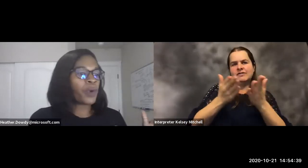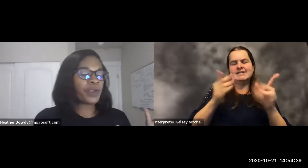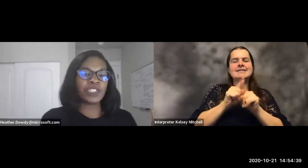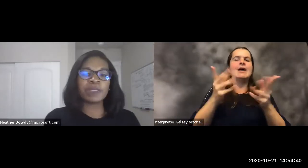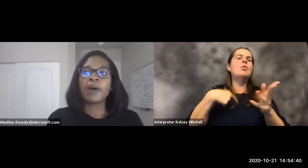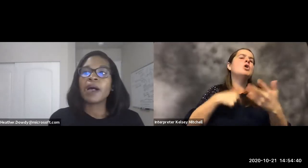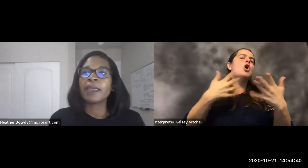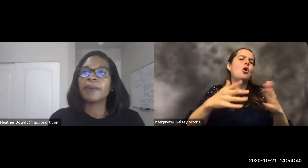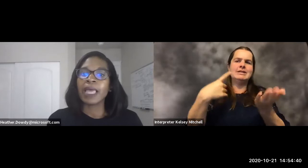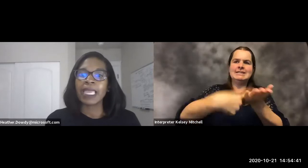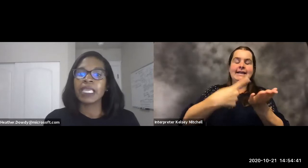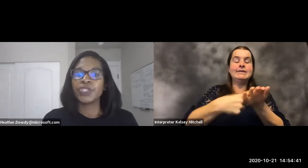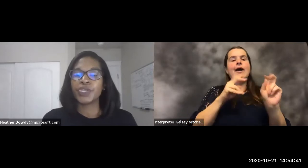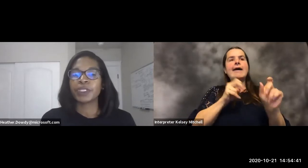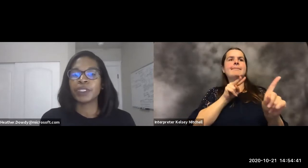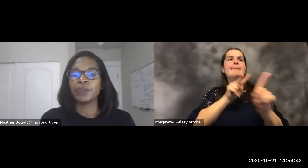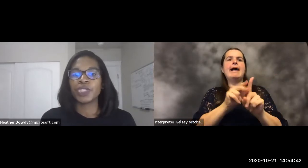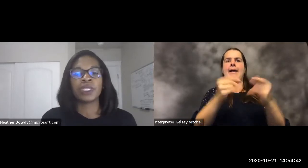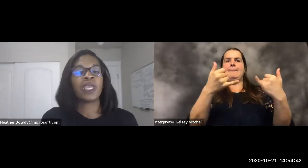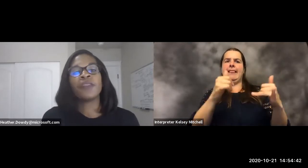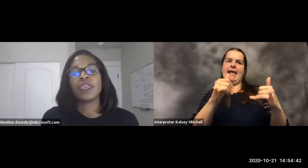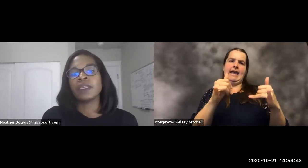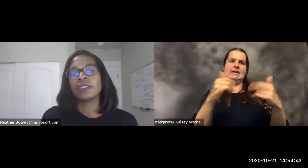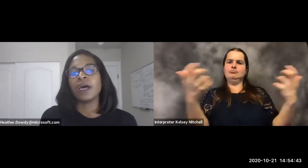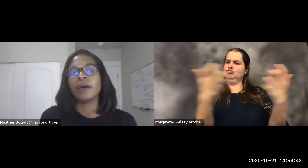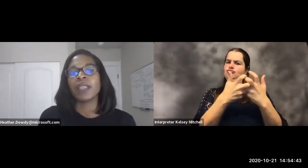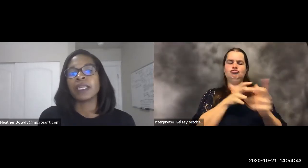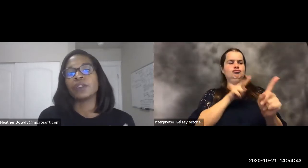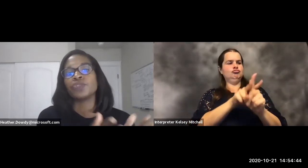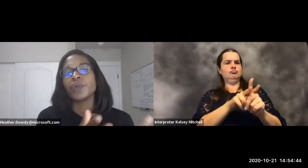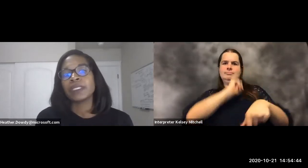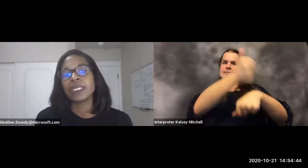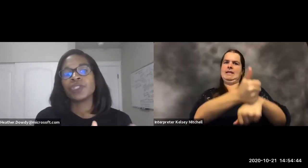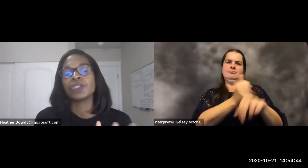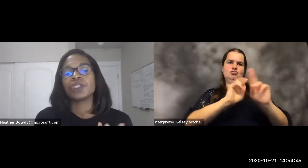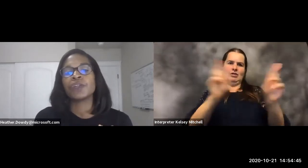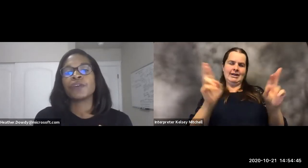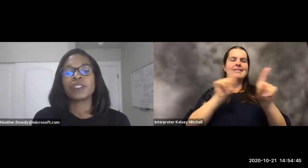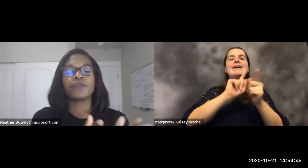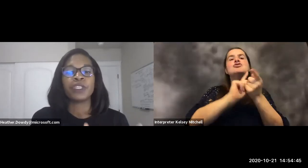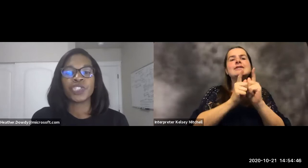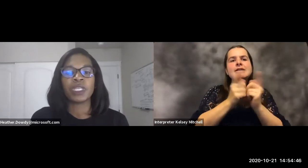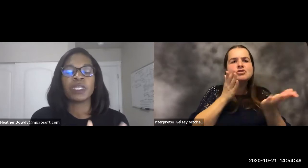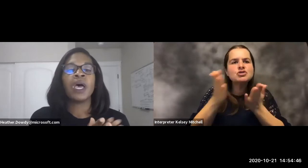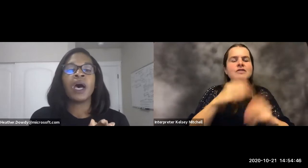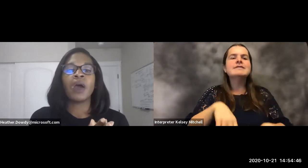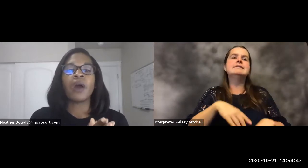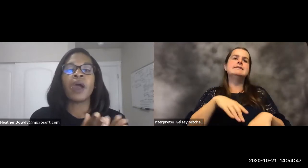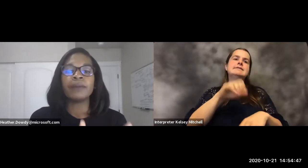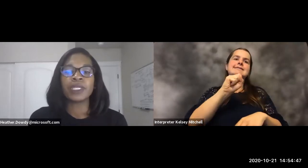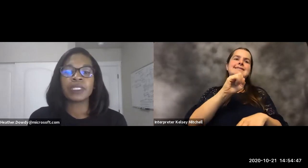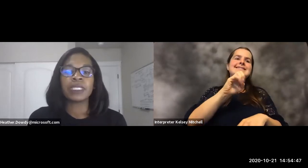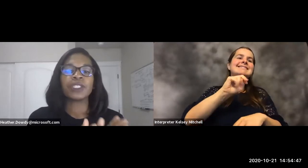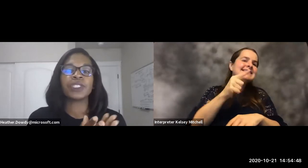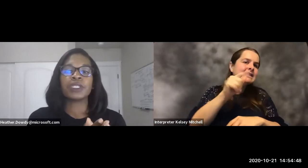about, where you can just plug and play into your solution things like a translation service or vision,